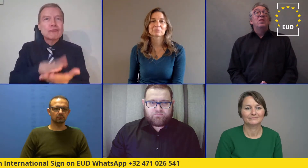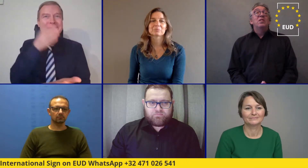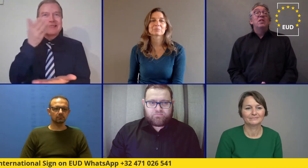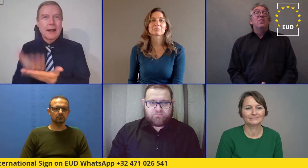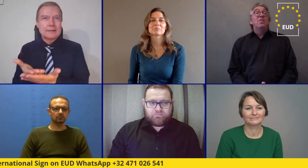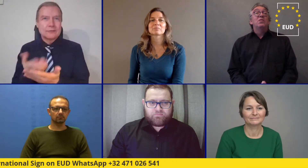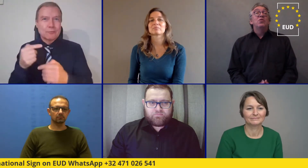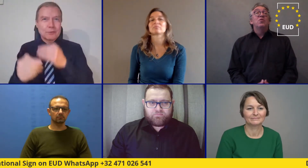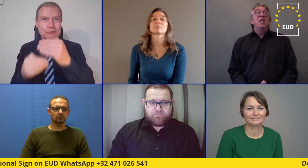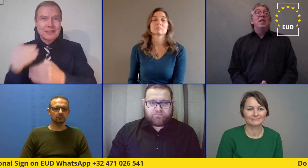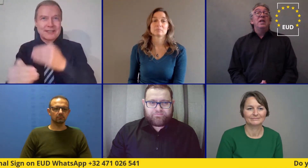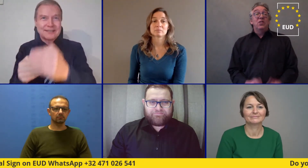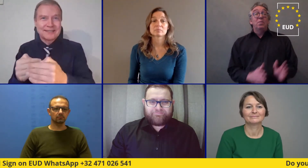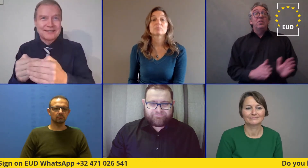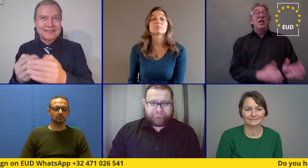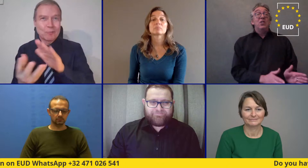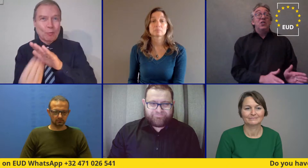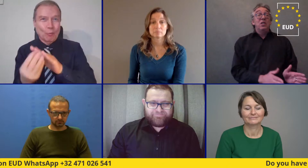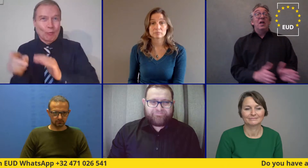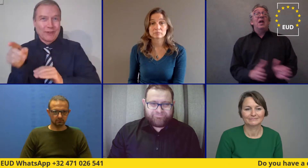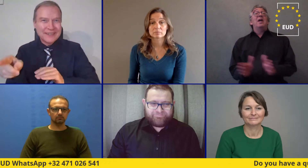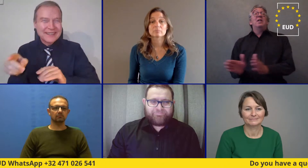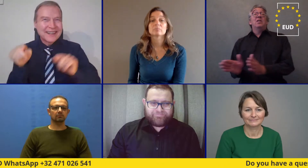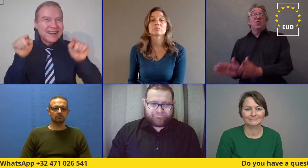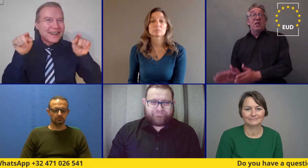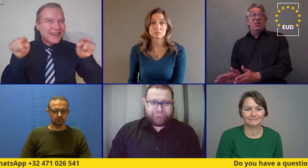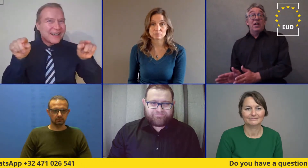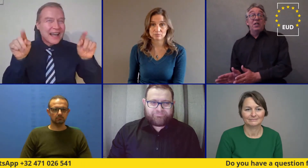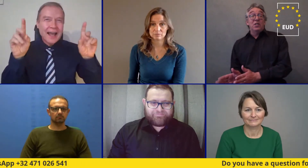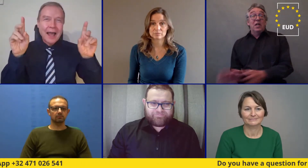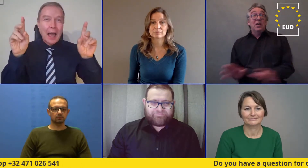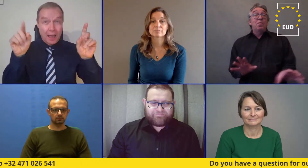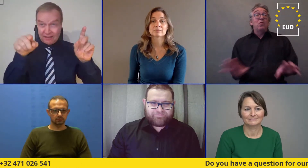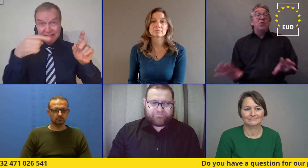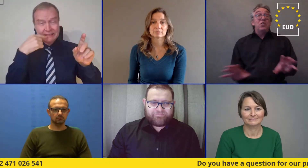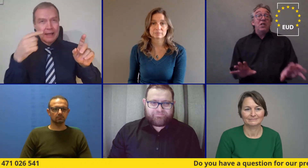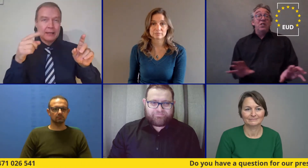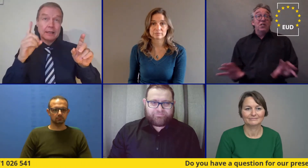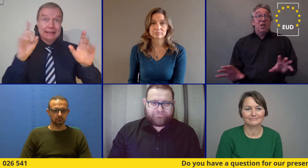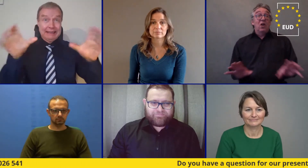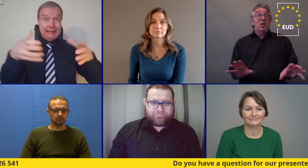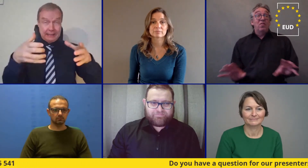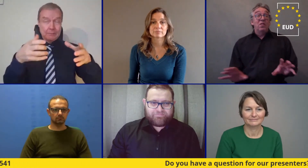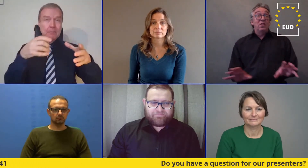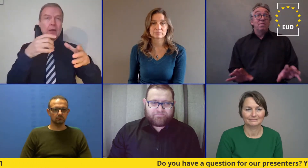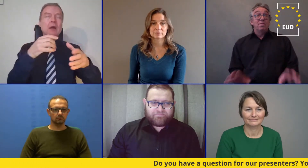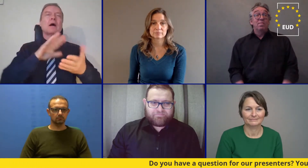a difference between interpretation and the translation, and the processes are different.